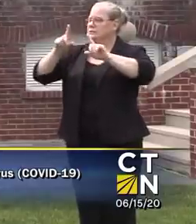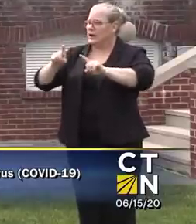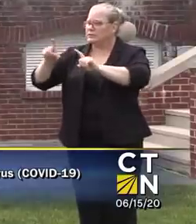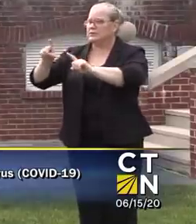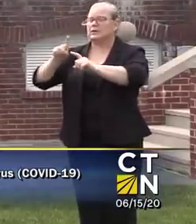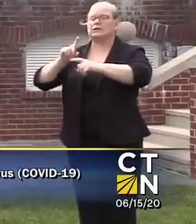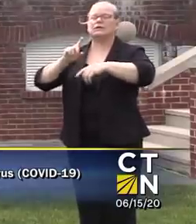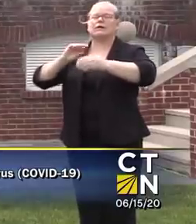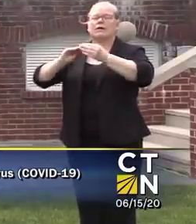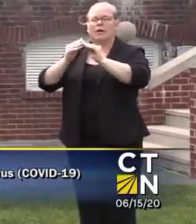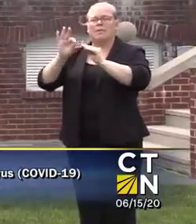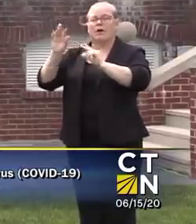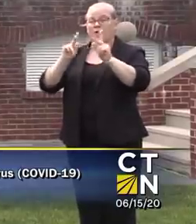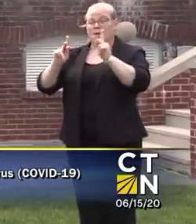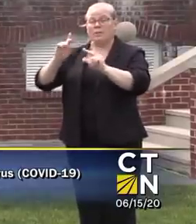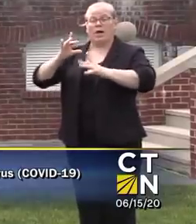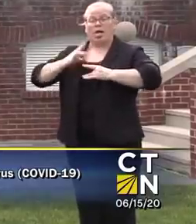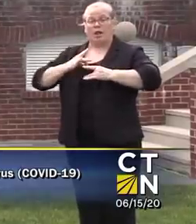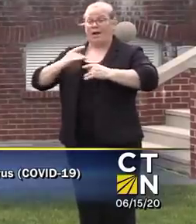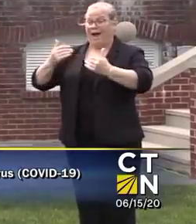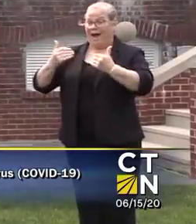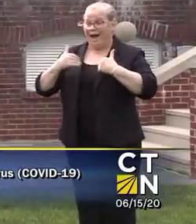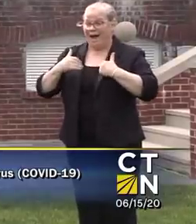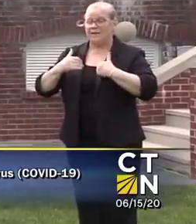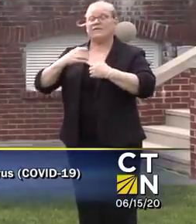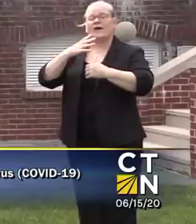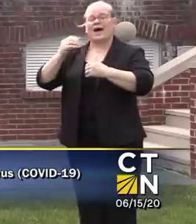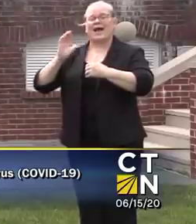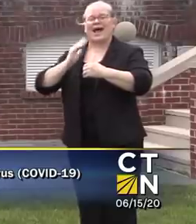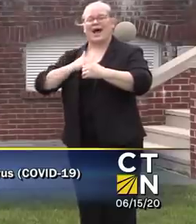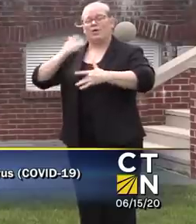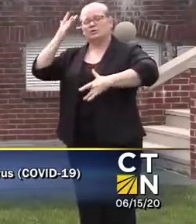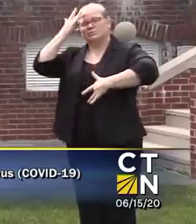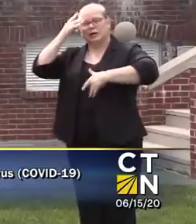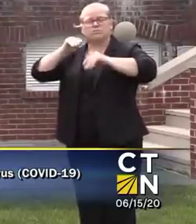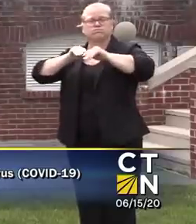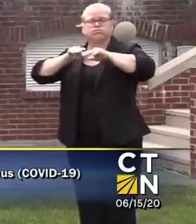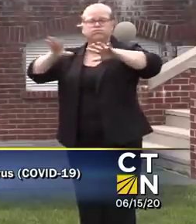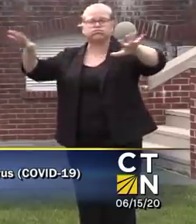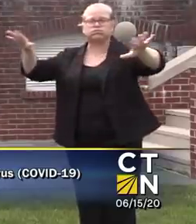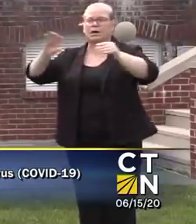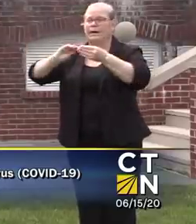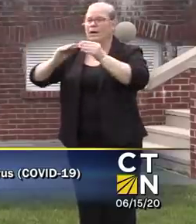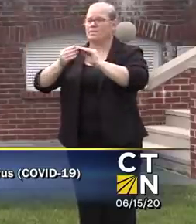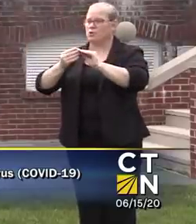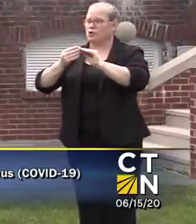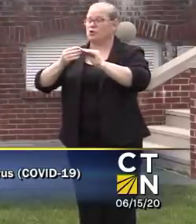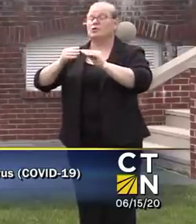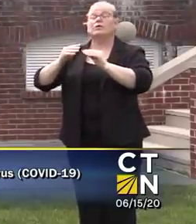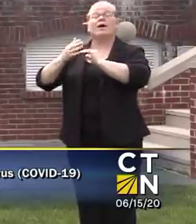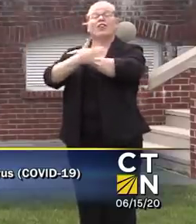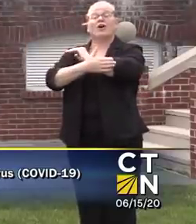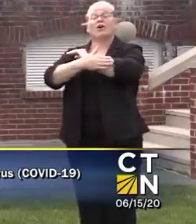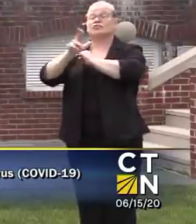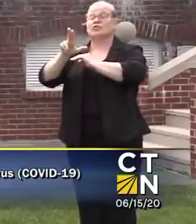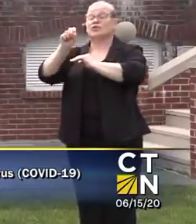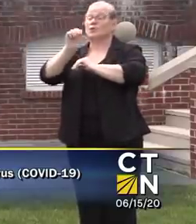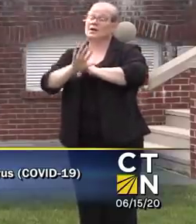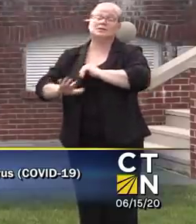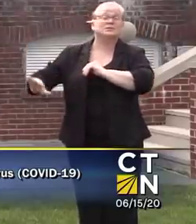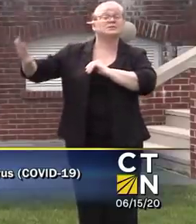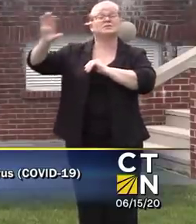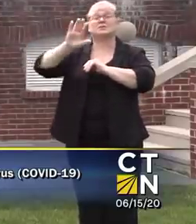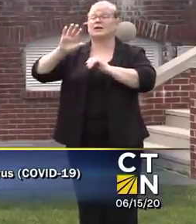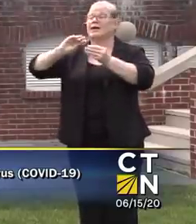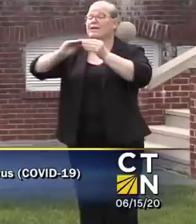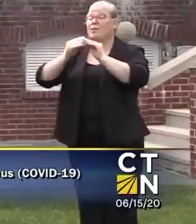are on positivity, and given where we are on our infection rate. 3rd lowest state in the country when it comes to the infection